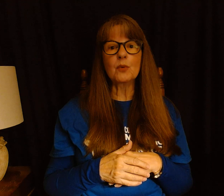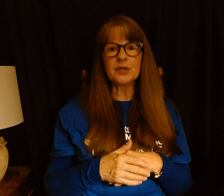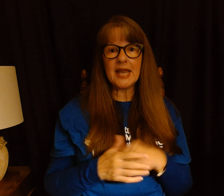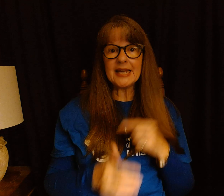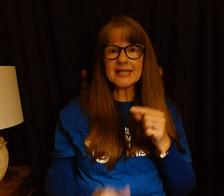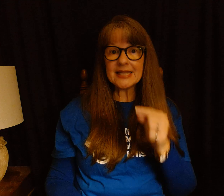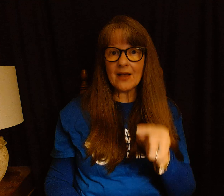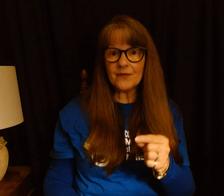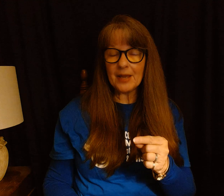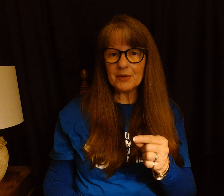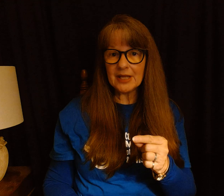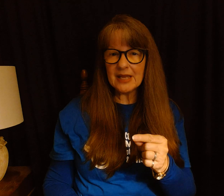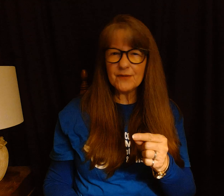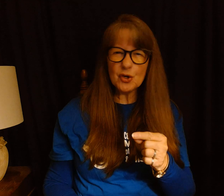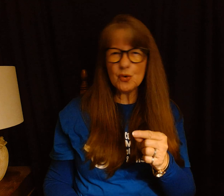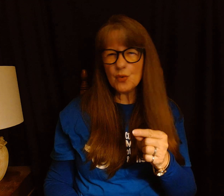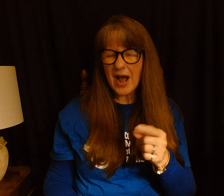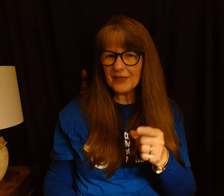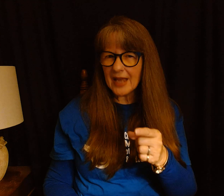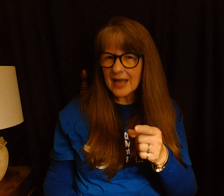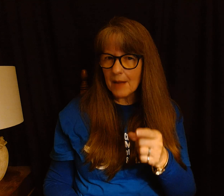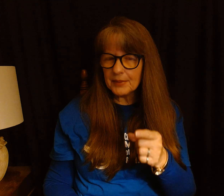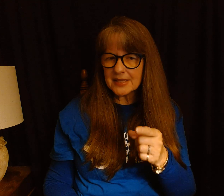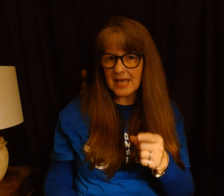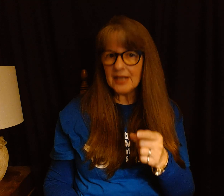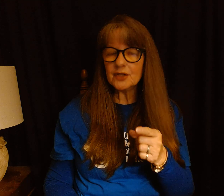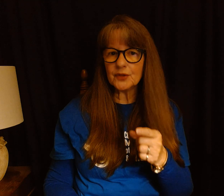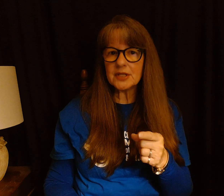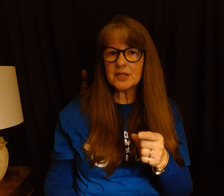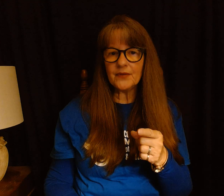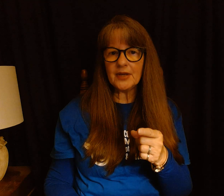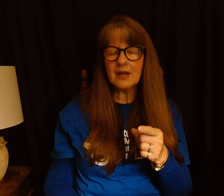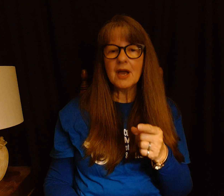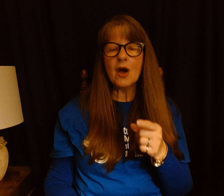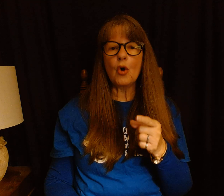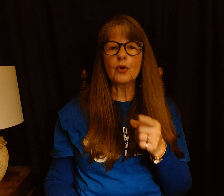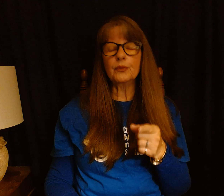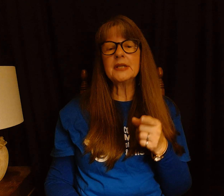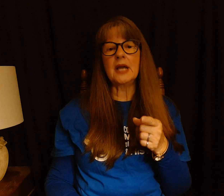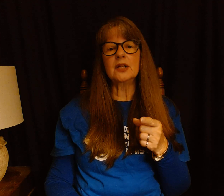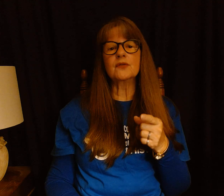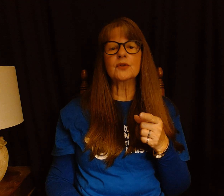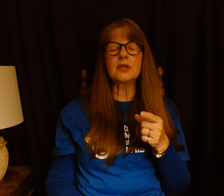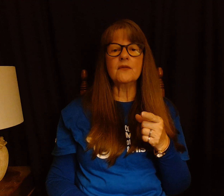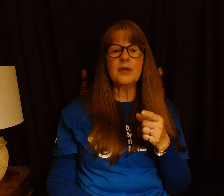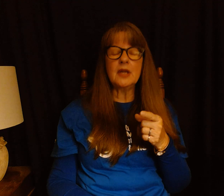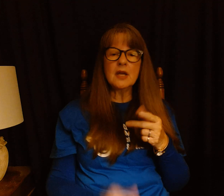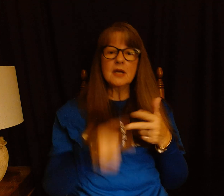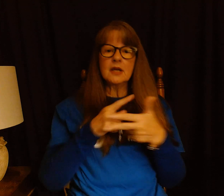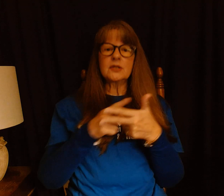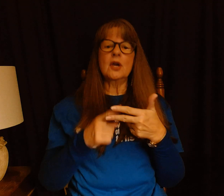taking a selfie. I'm going to give you, I think, a couple of signs for selfie, or 3 signs for selfie. So,